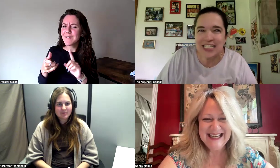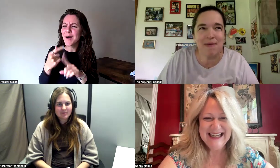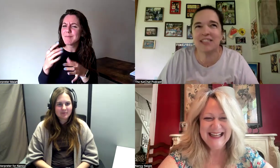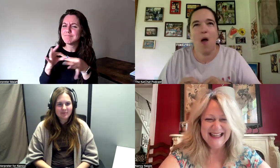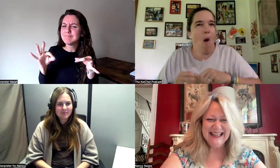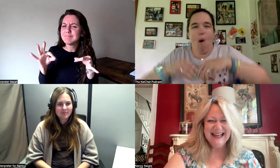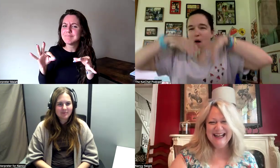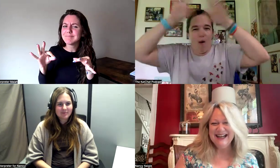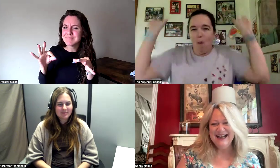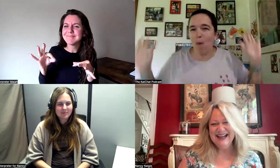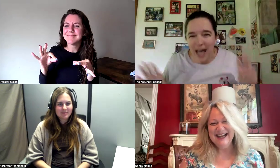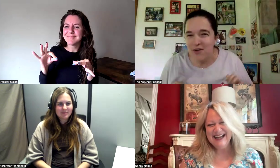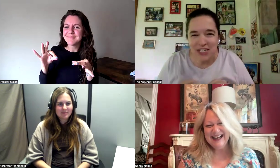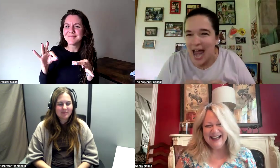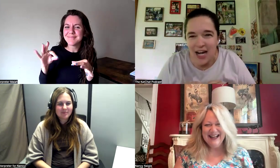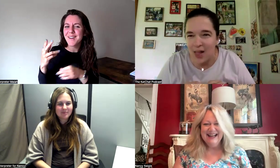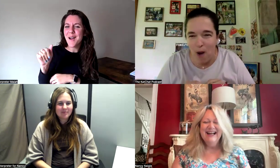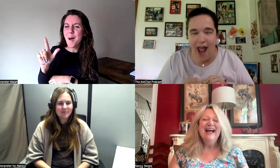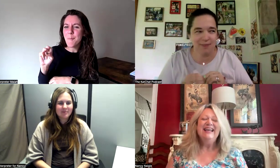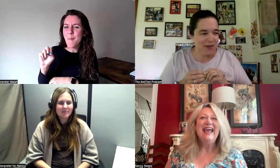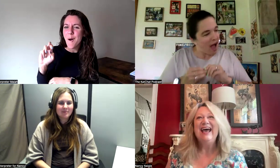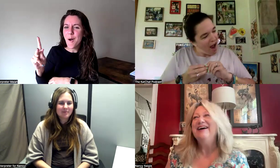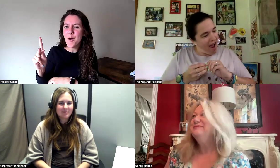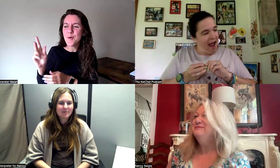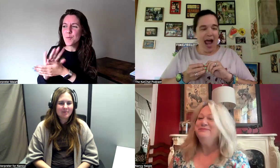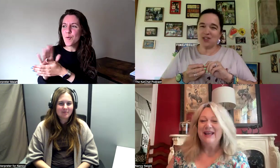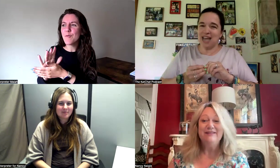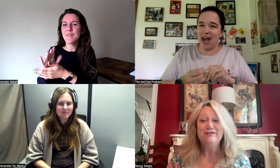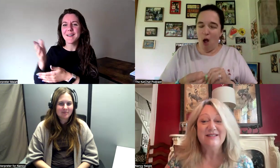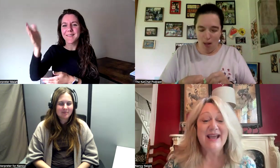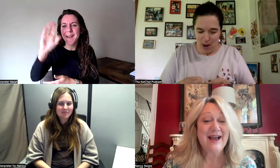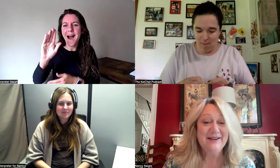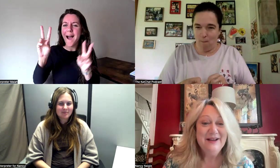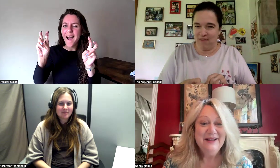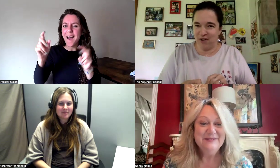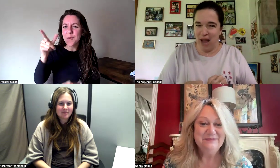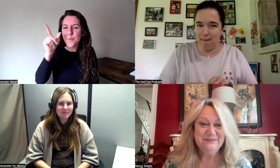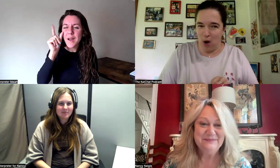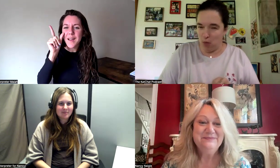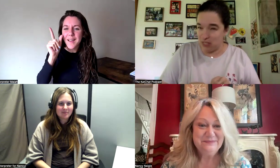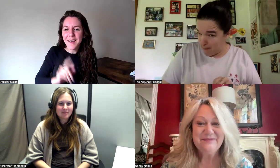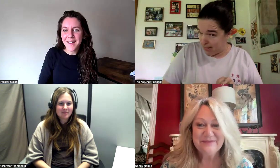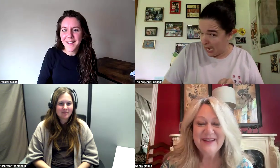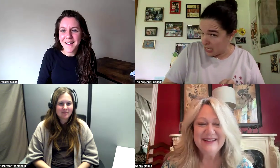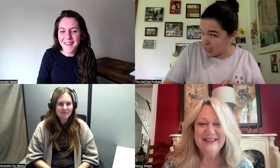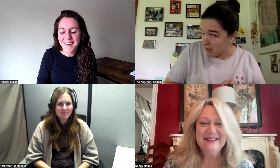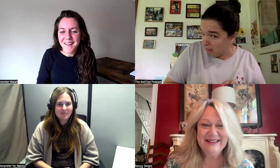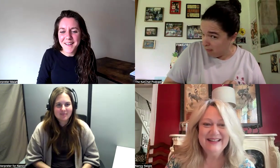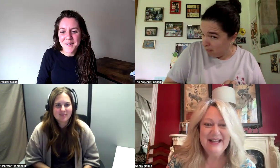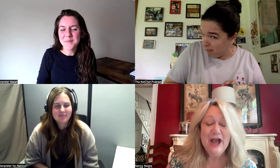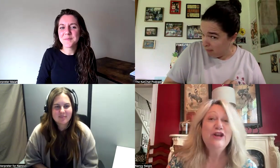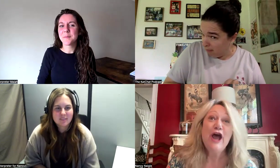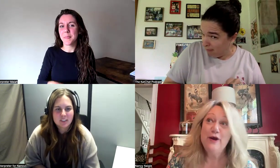Wing Christmas or whatever the title was. But Yeah. I And just those had a that got Hallmark moment for that. But what's that,